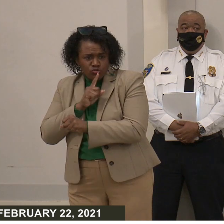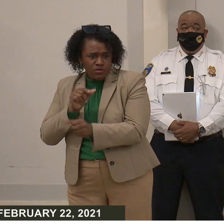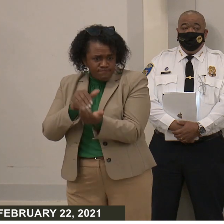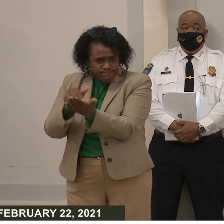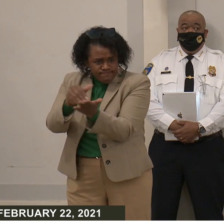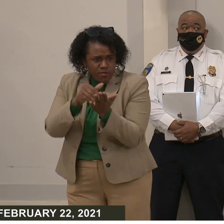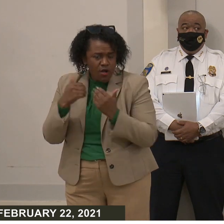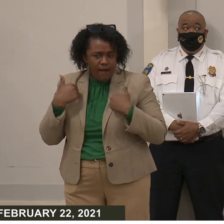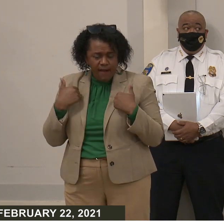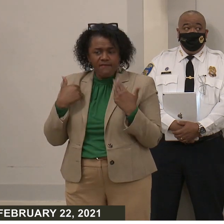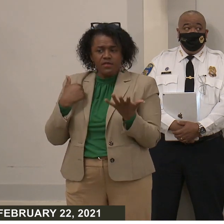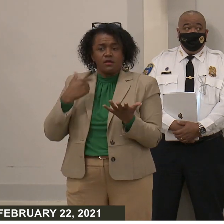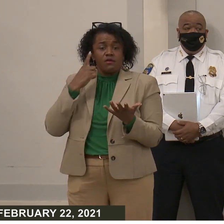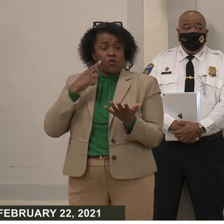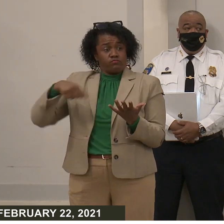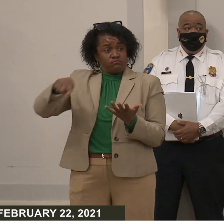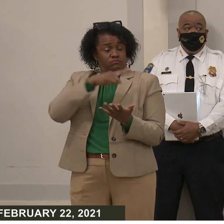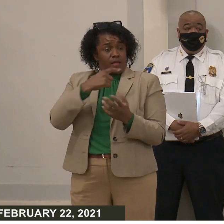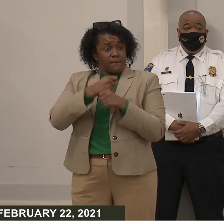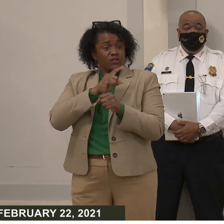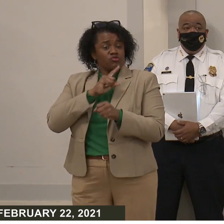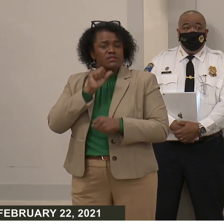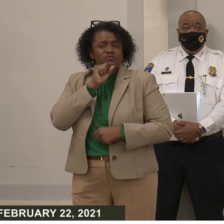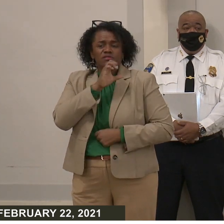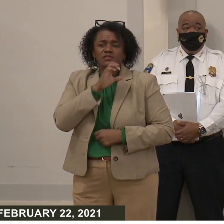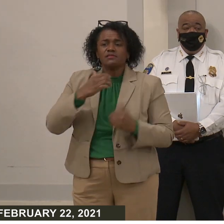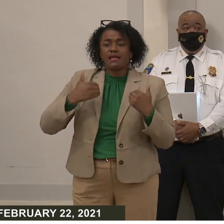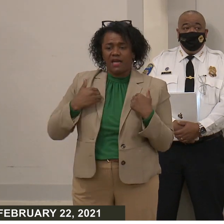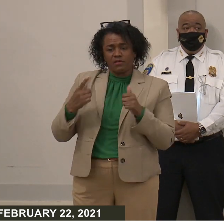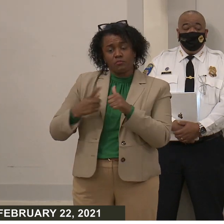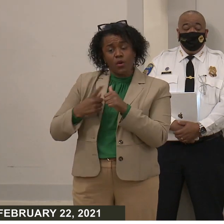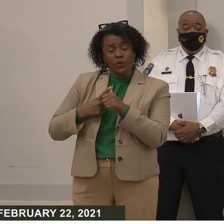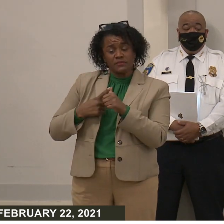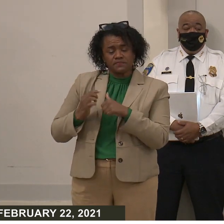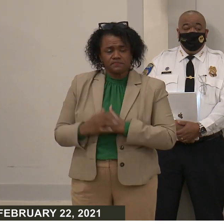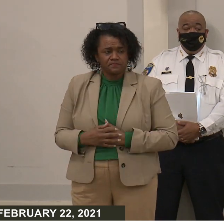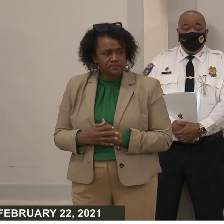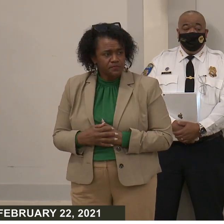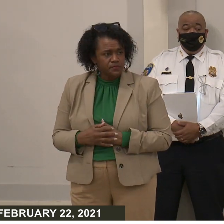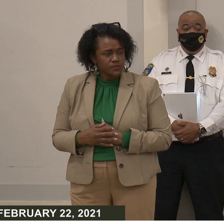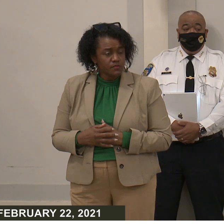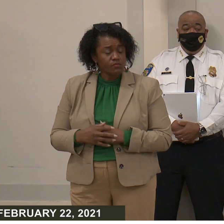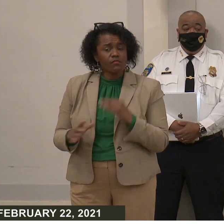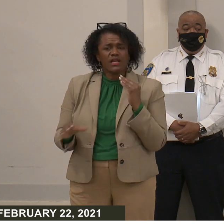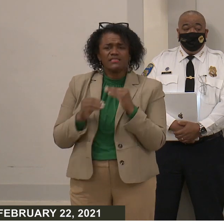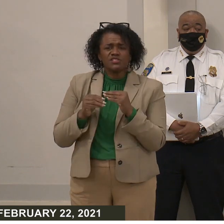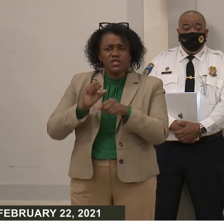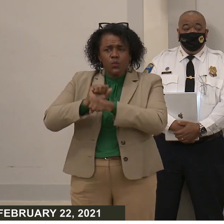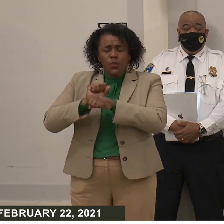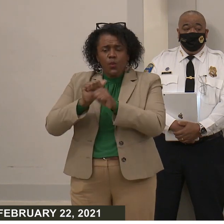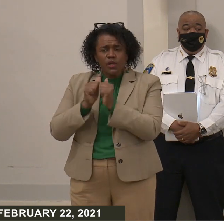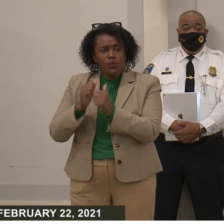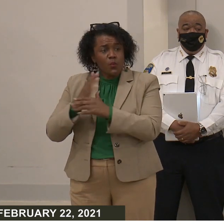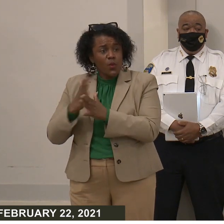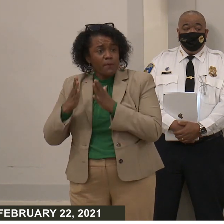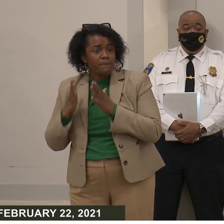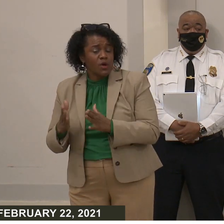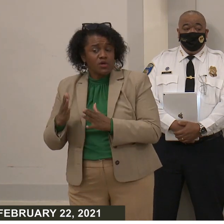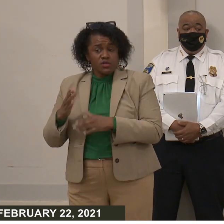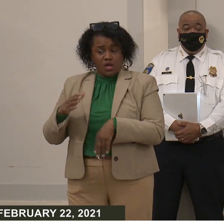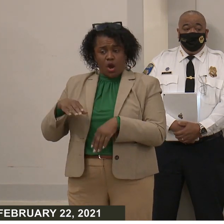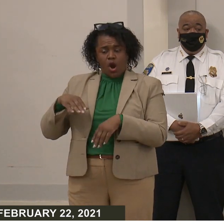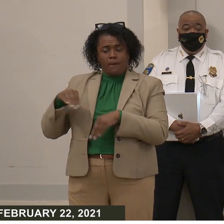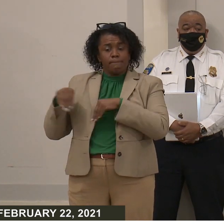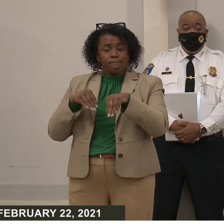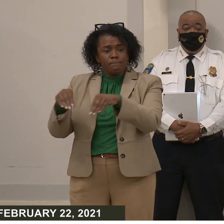become available to ensure that our older adults continue to be prioritized. Additionally, working with partners, our mobile vaccination